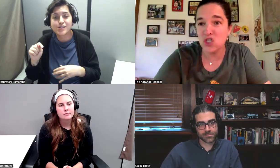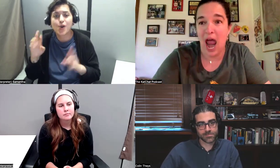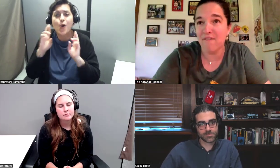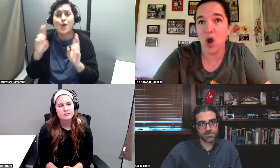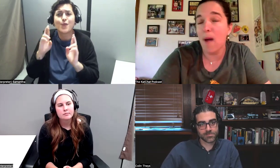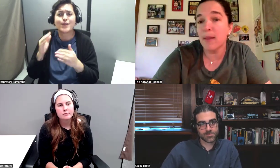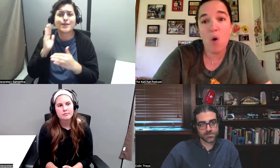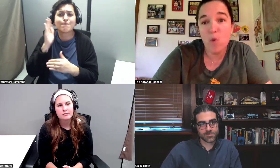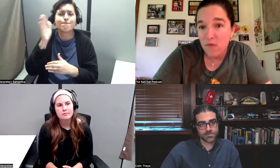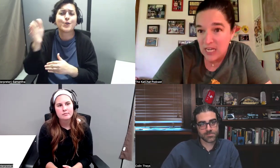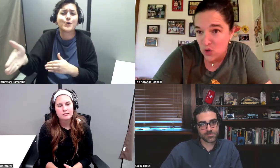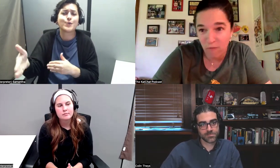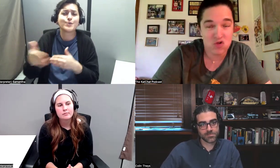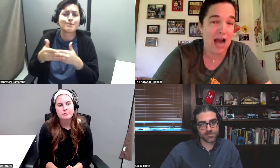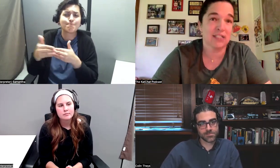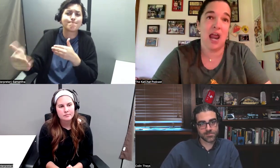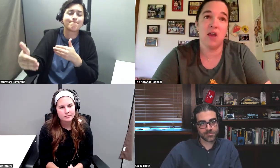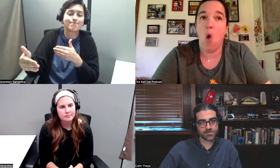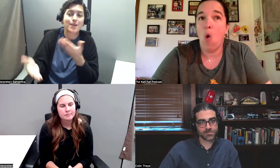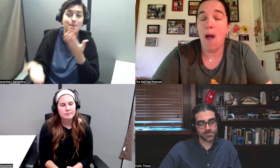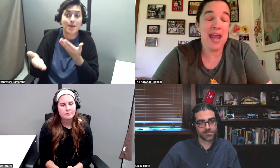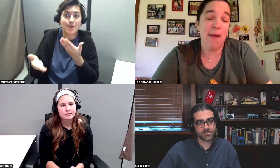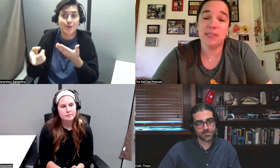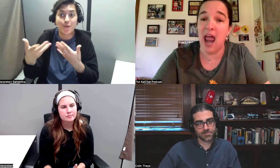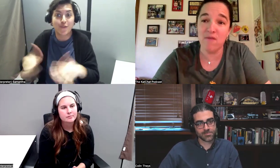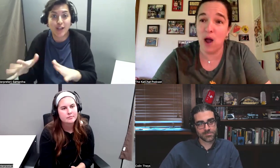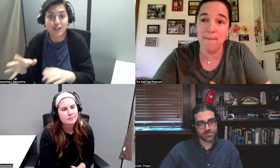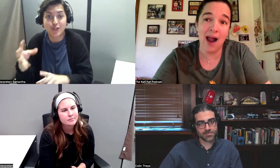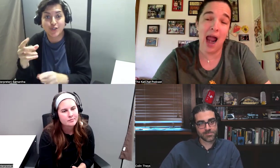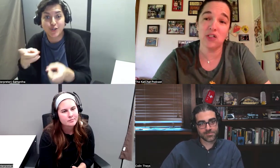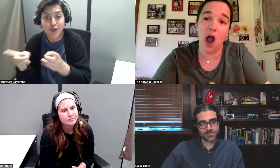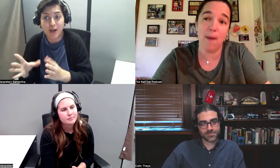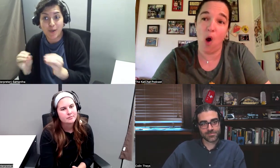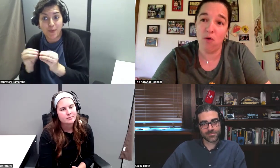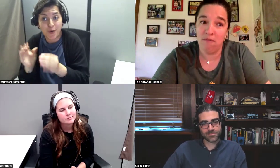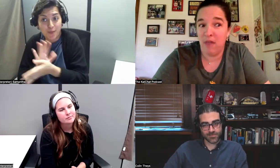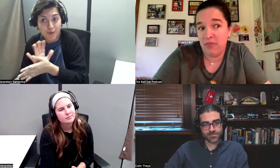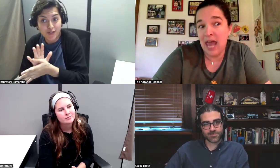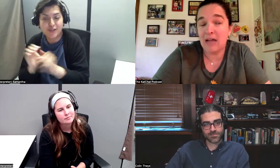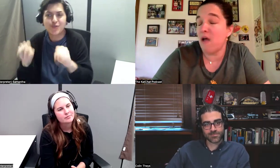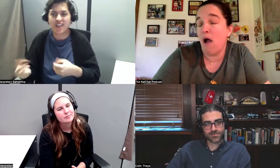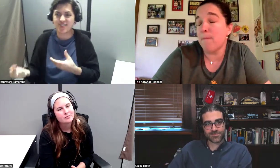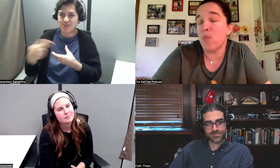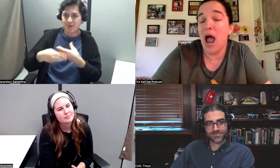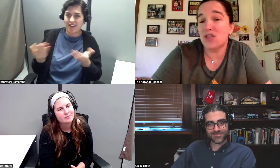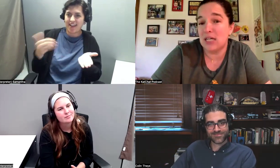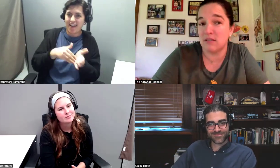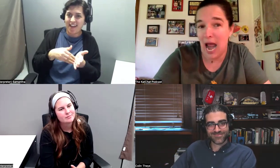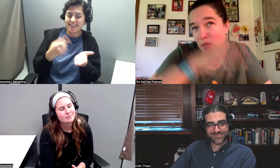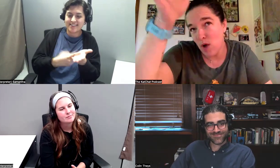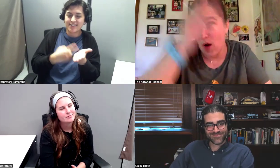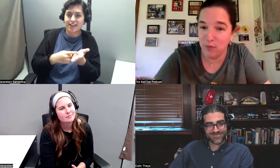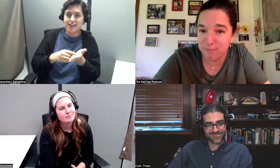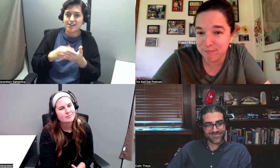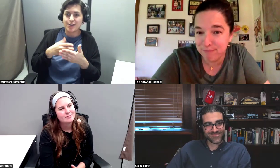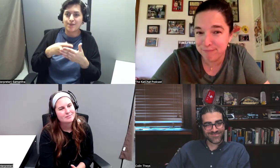the future, after a couple of more movies you've directed, I'll be happy to have you come back on to talk about the next couple of projects